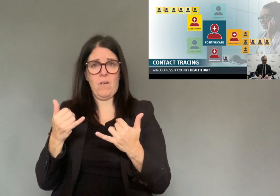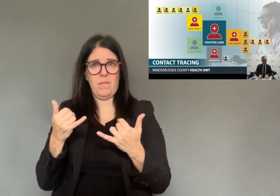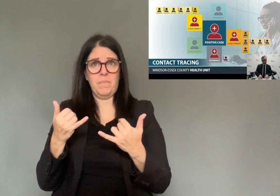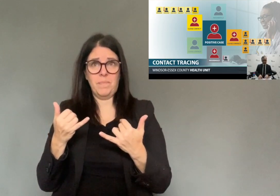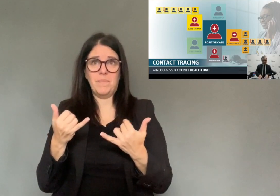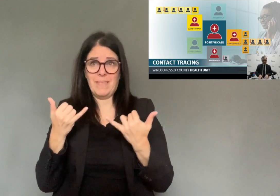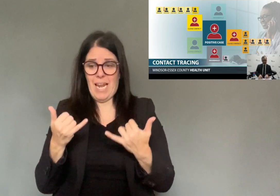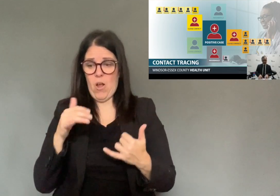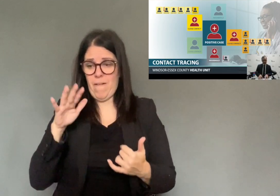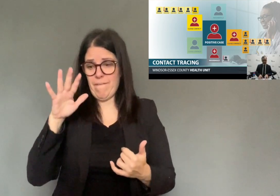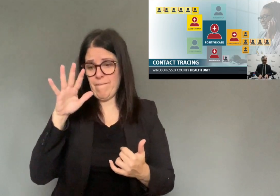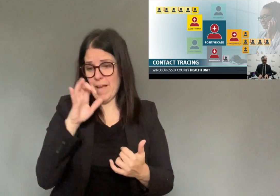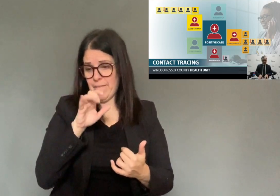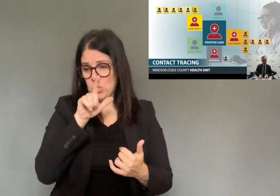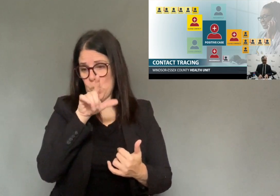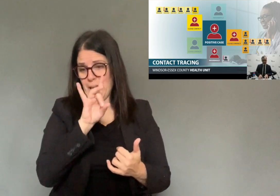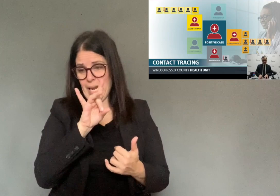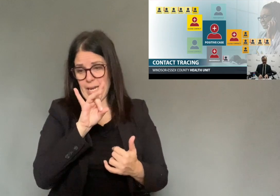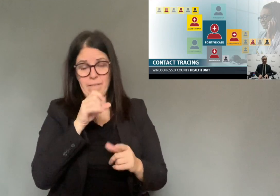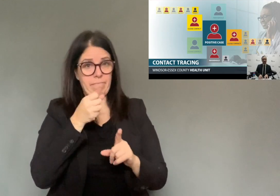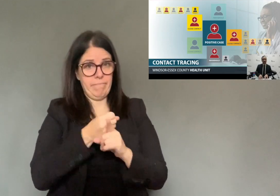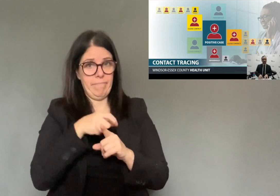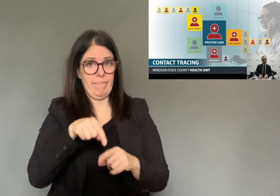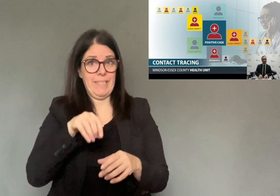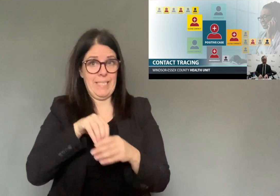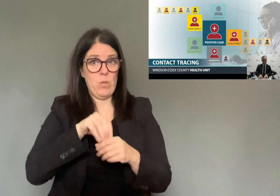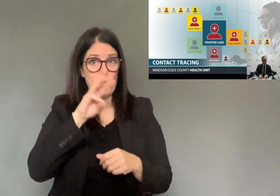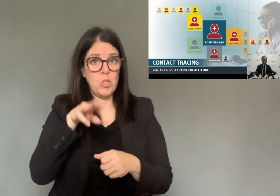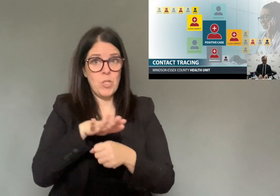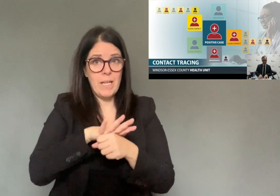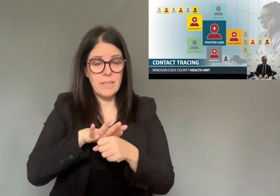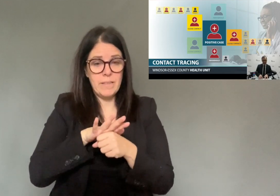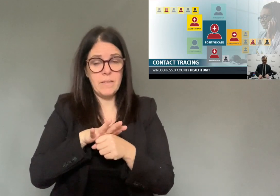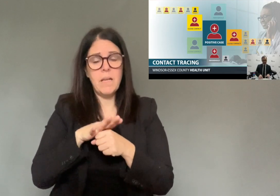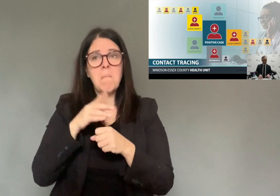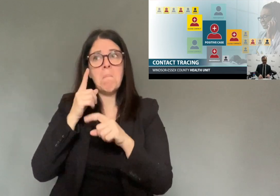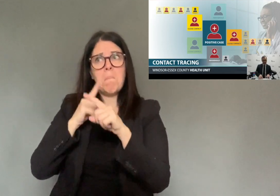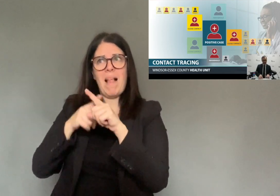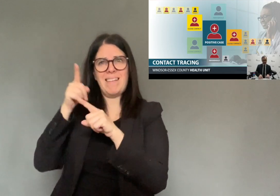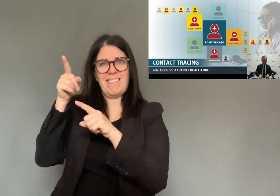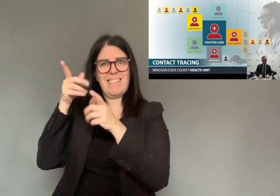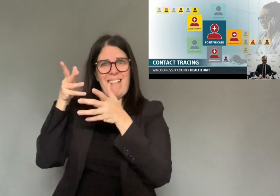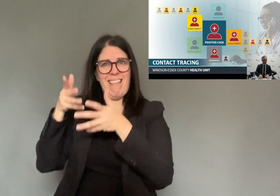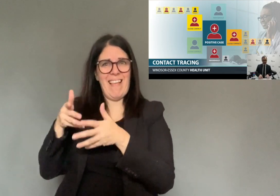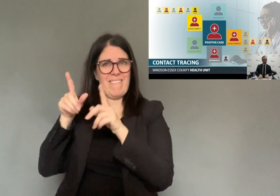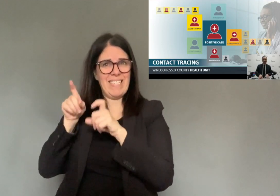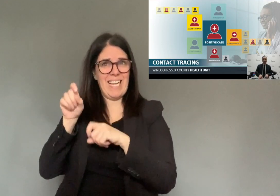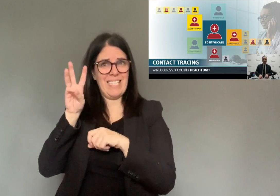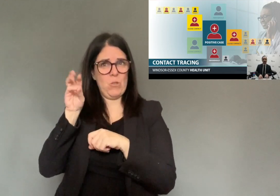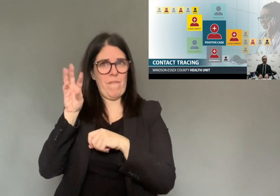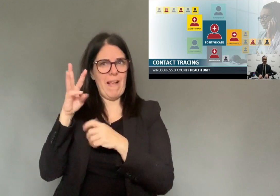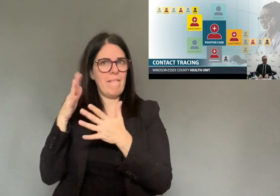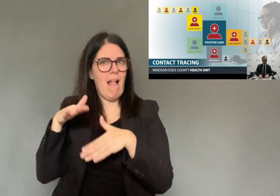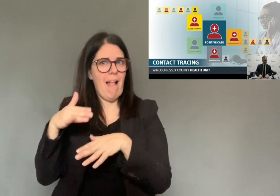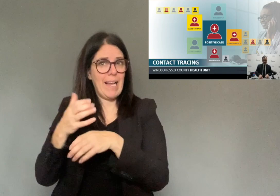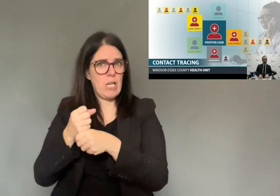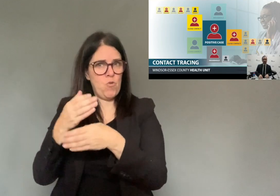we currently have, and the remaining 605 tests that are pending, it represents a minimum